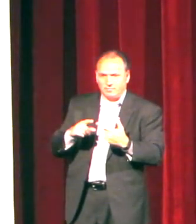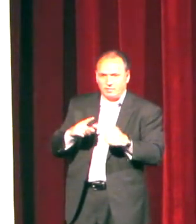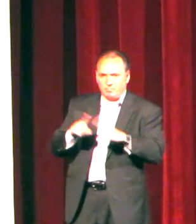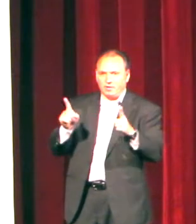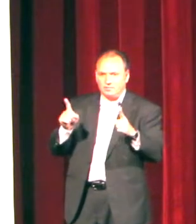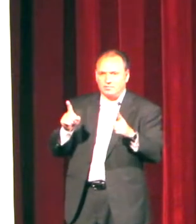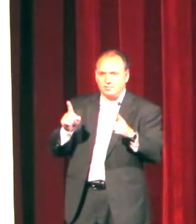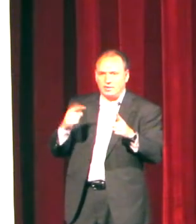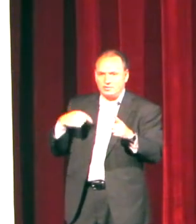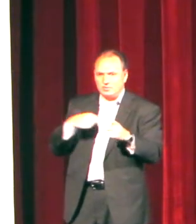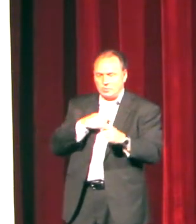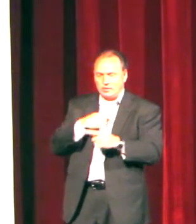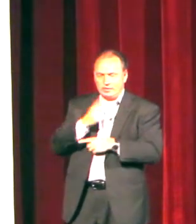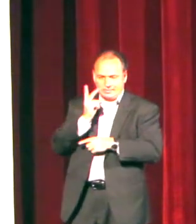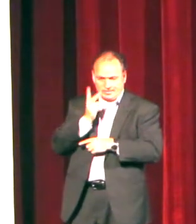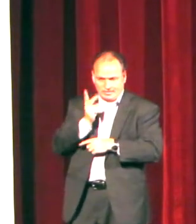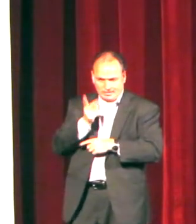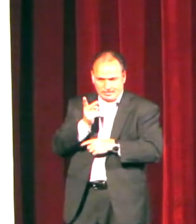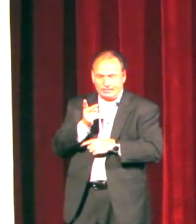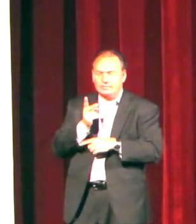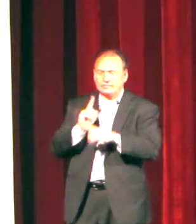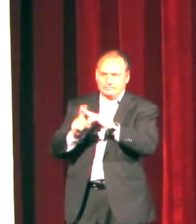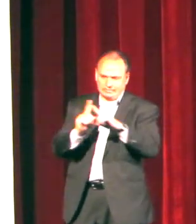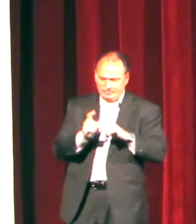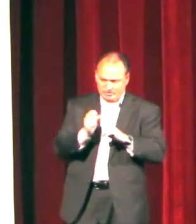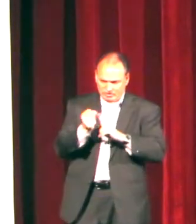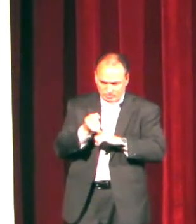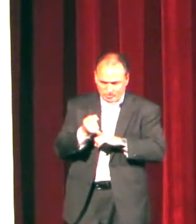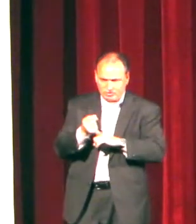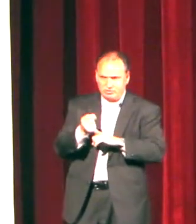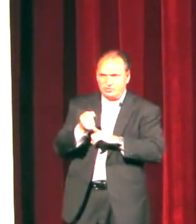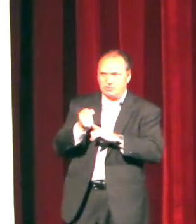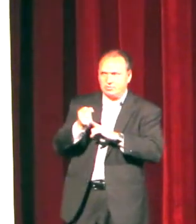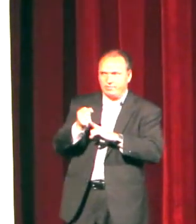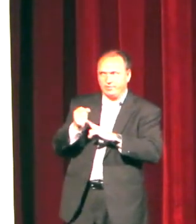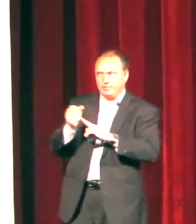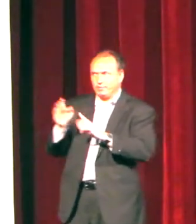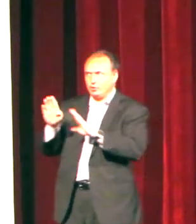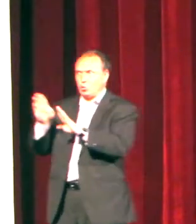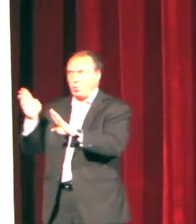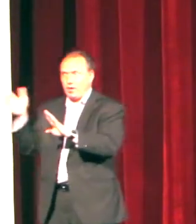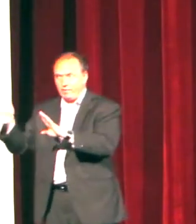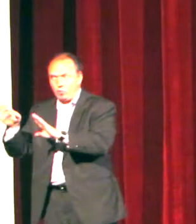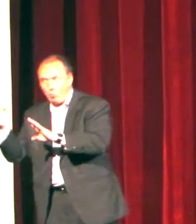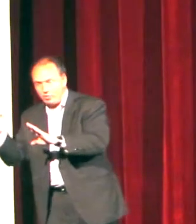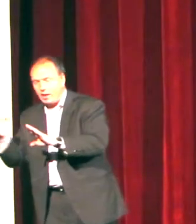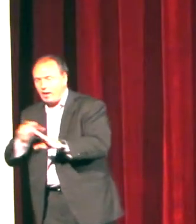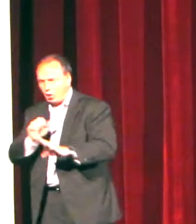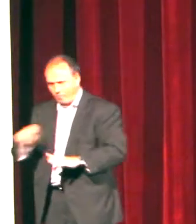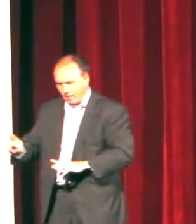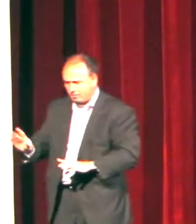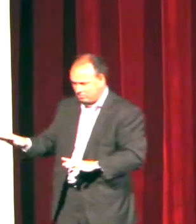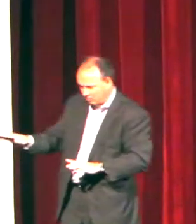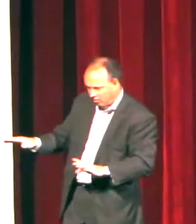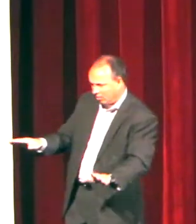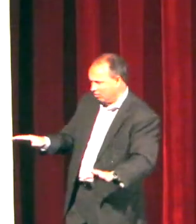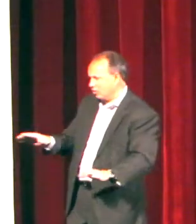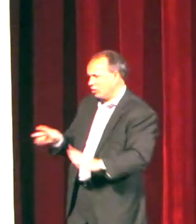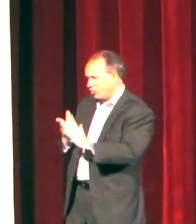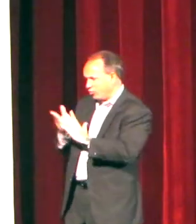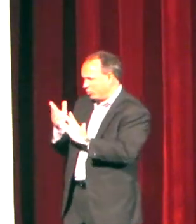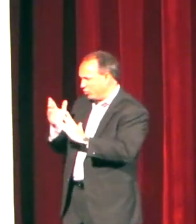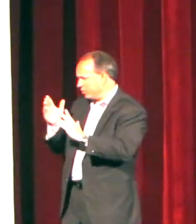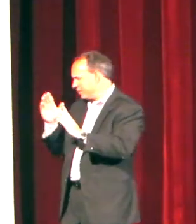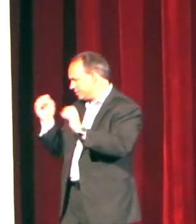But as we see these situations come up, as we see a prop door, as we address it, I go back to the source and go through our camera